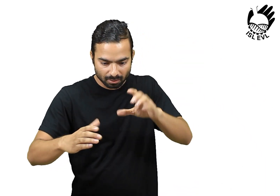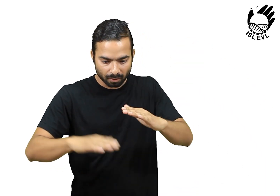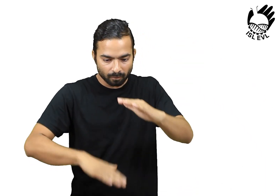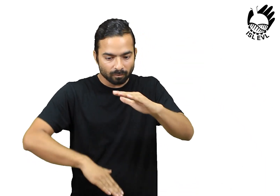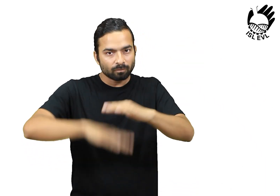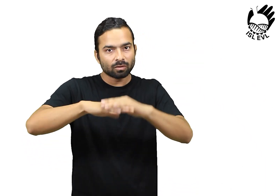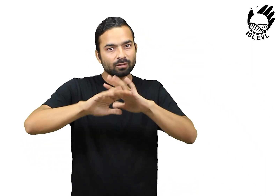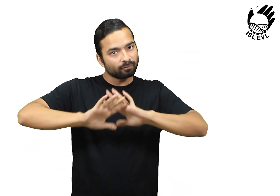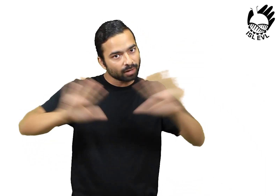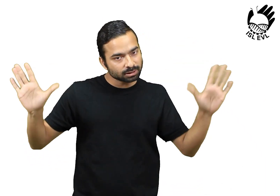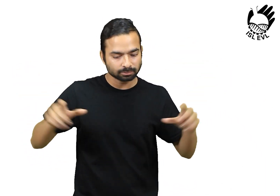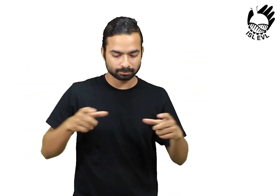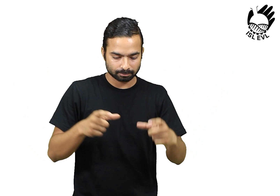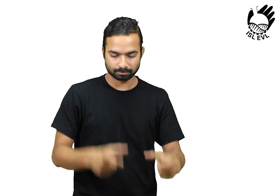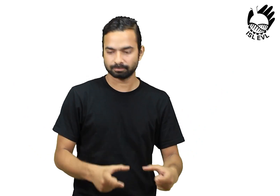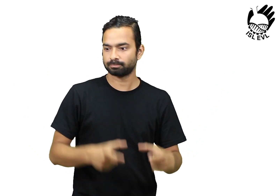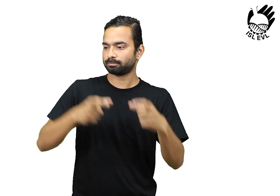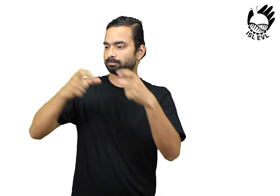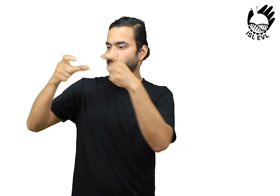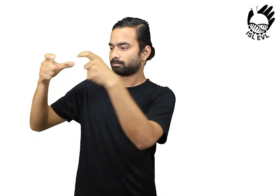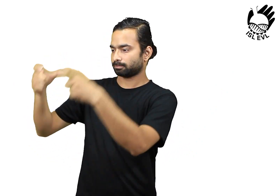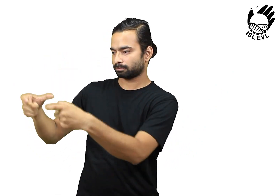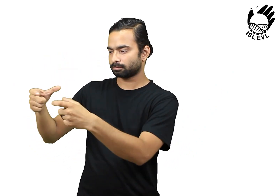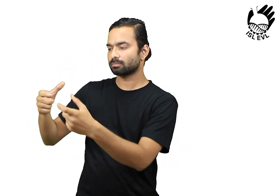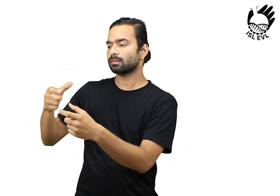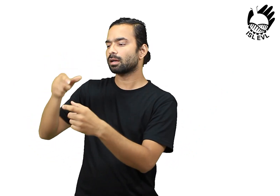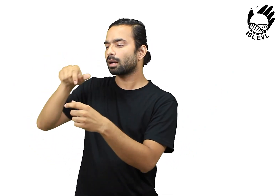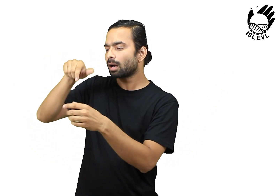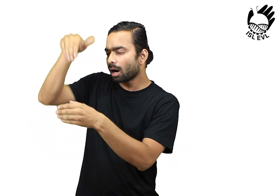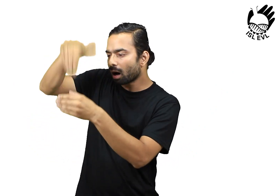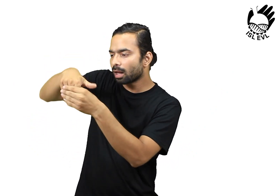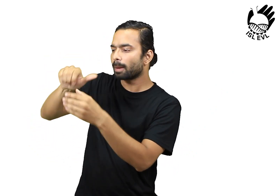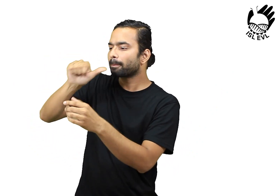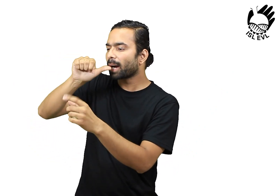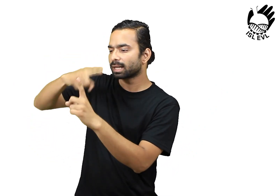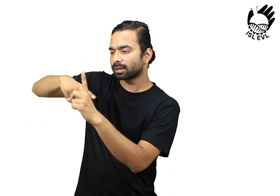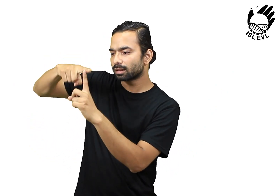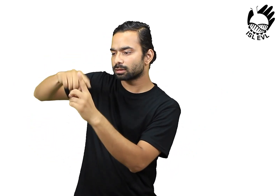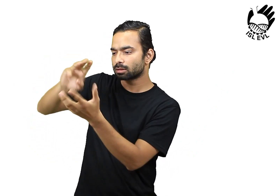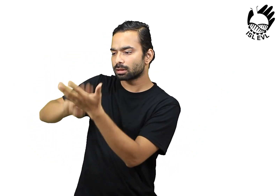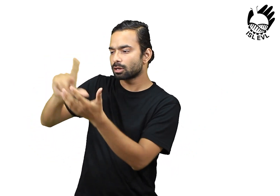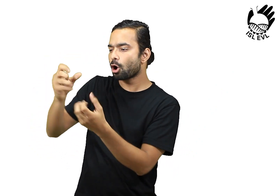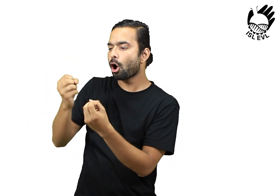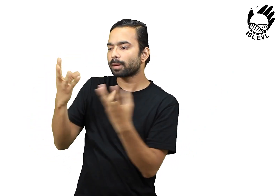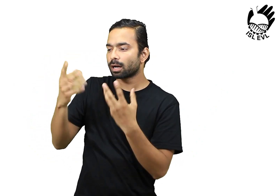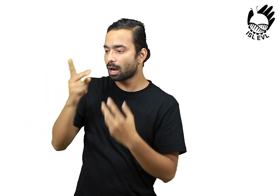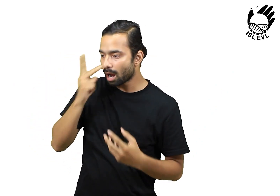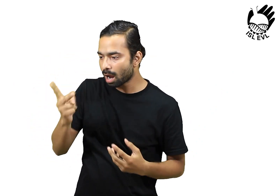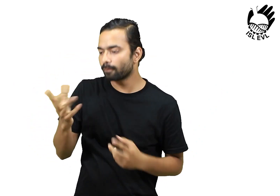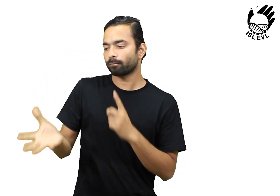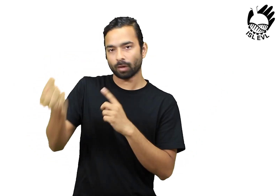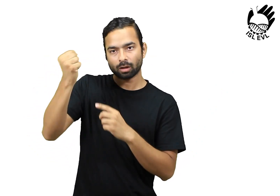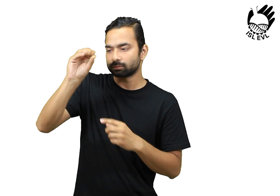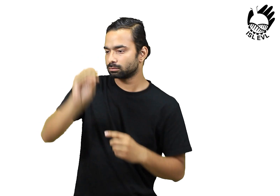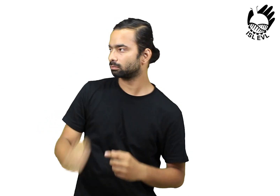Share your results. Complete the provided results table with the results from the other pairs in your group.